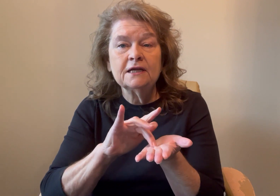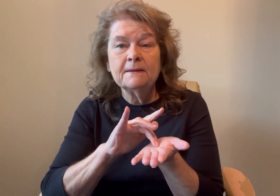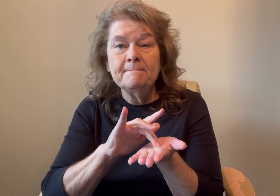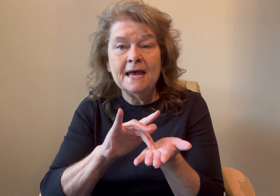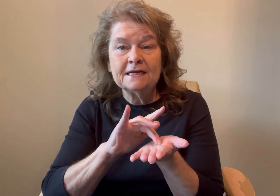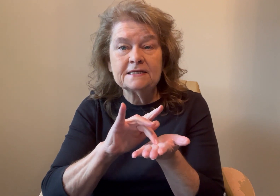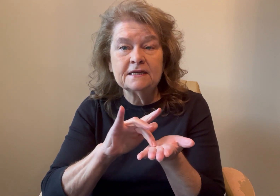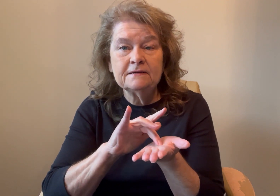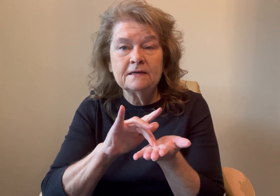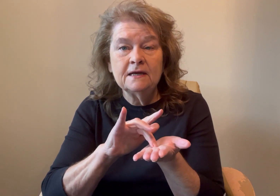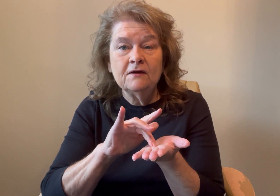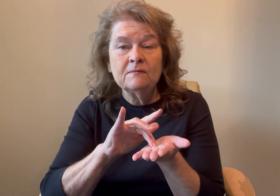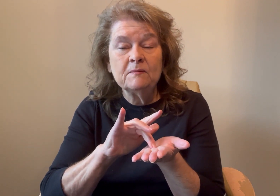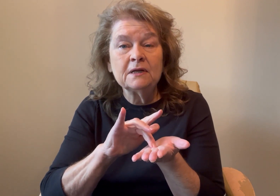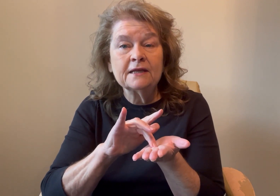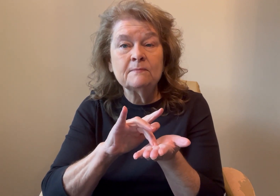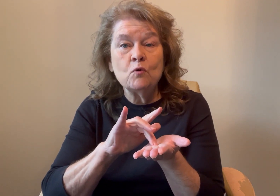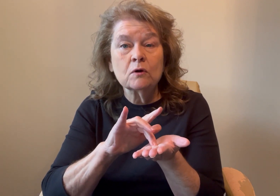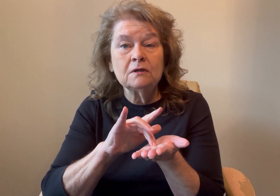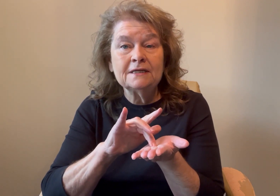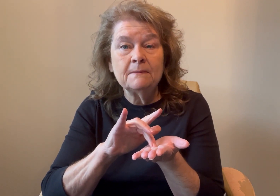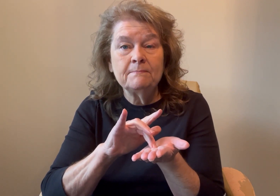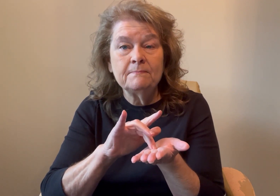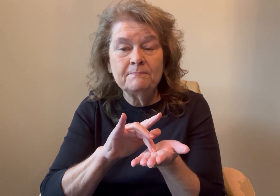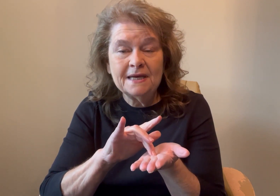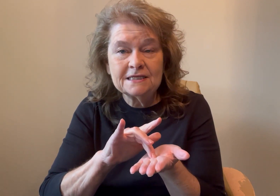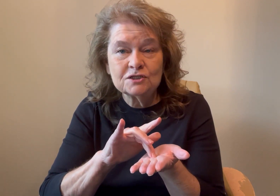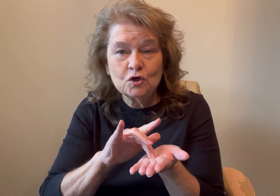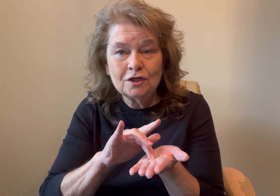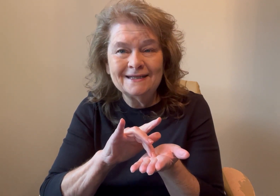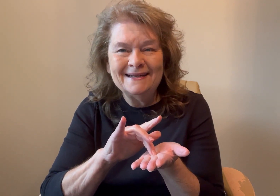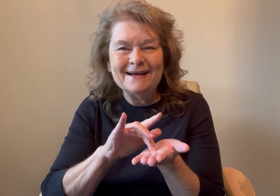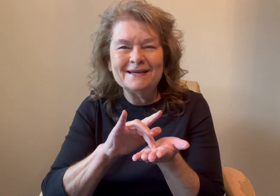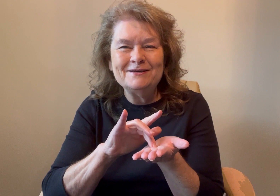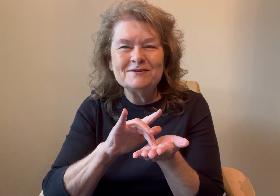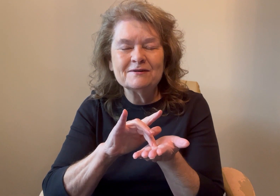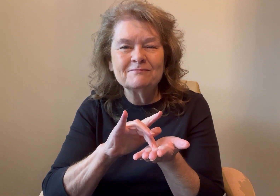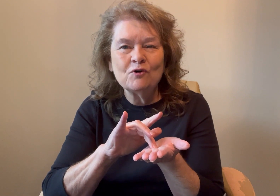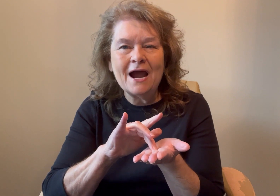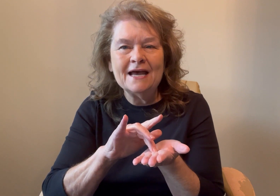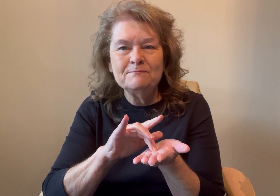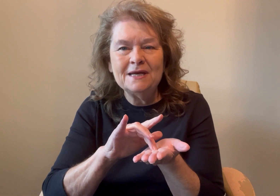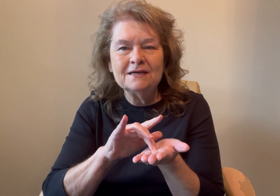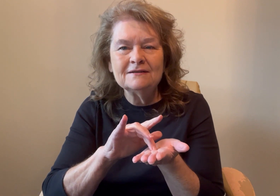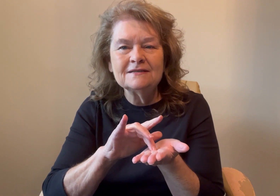it. Medicine. Remember like the mortal and the pestle, how they used to grind pills?